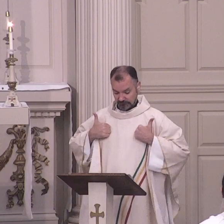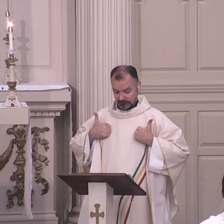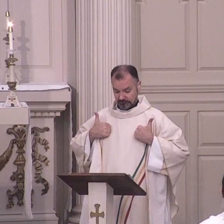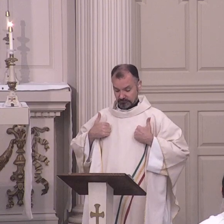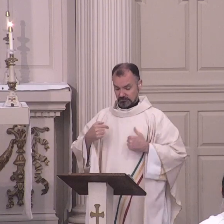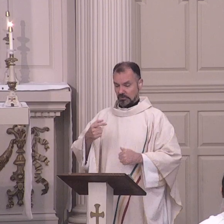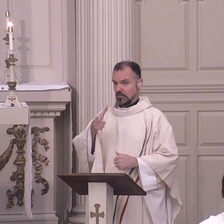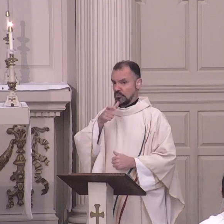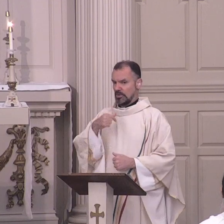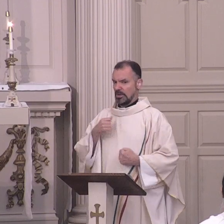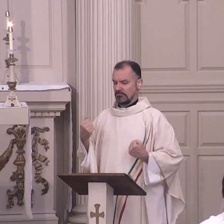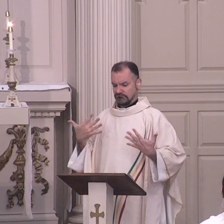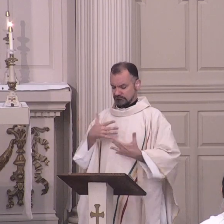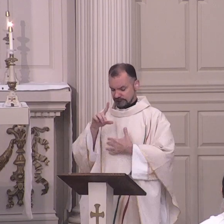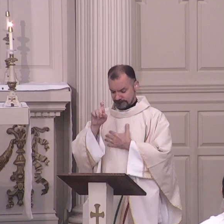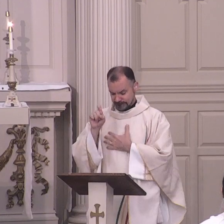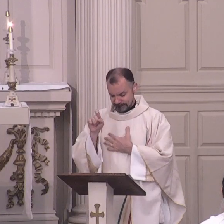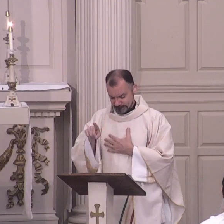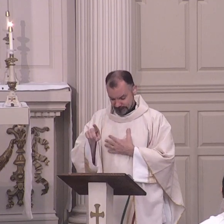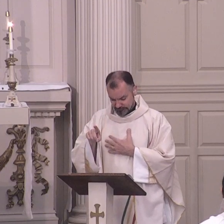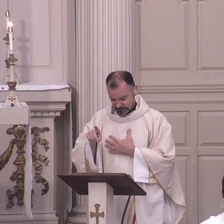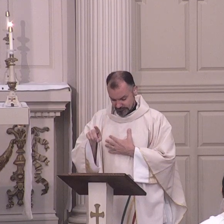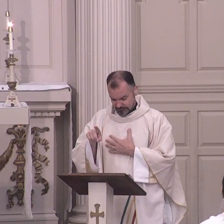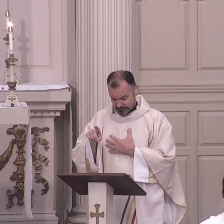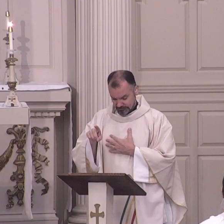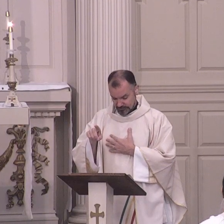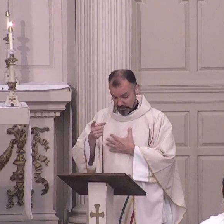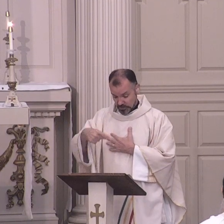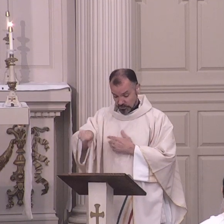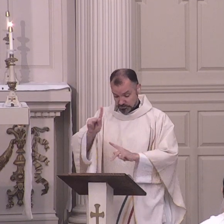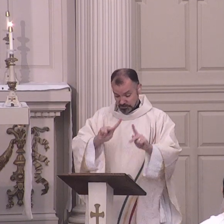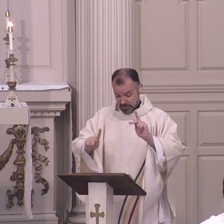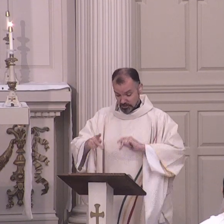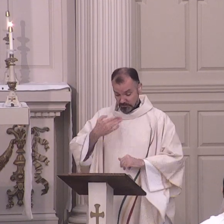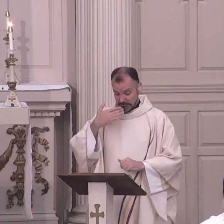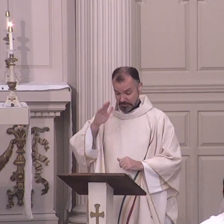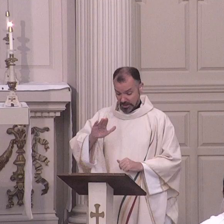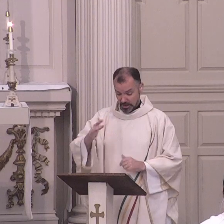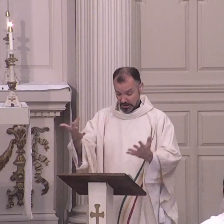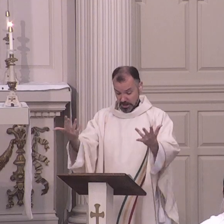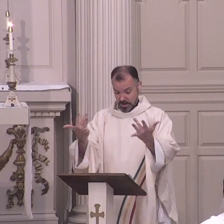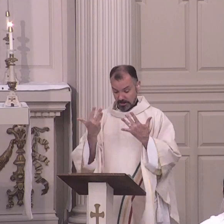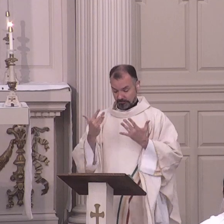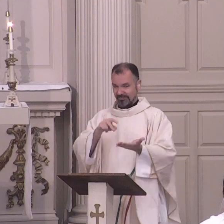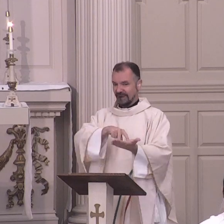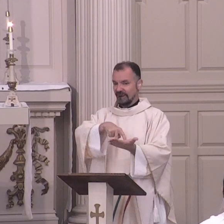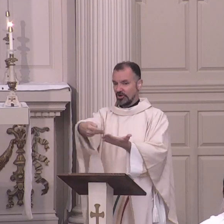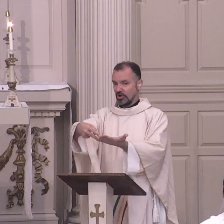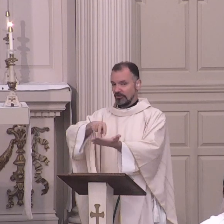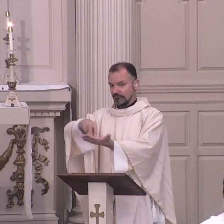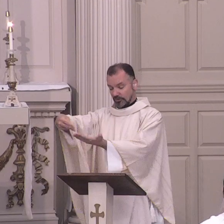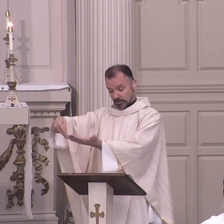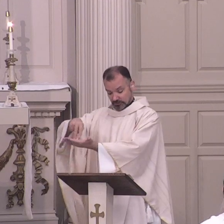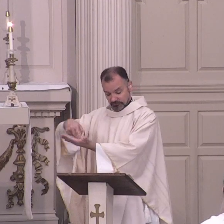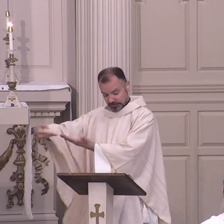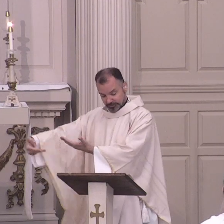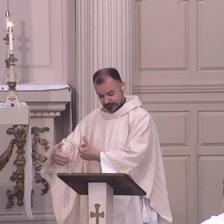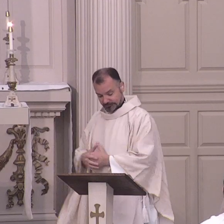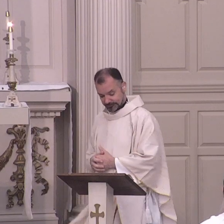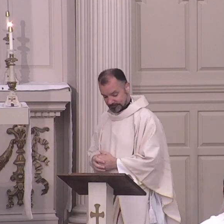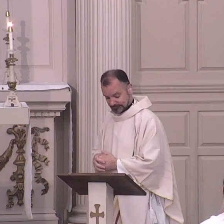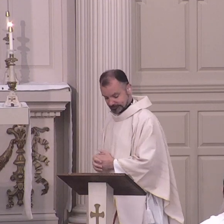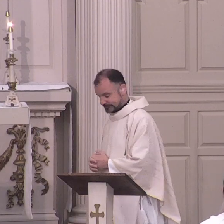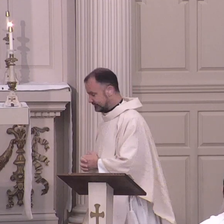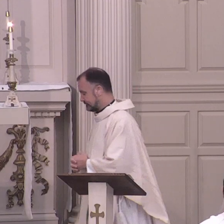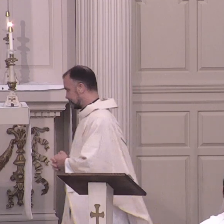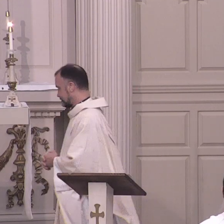life. Whom should I dread? When those who do evil draw near, they stumble